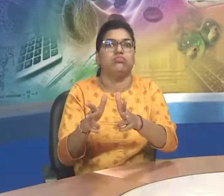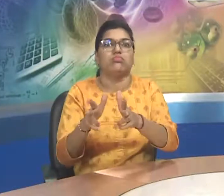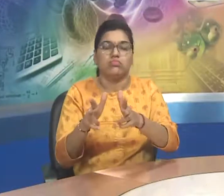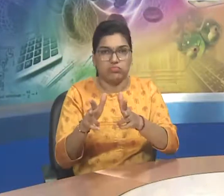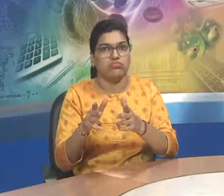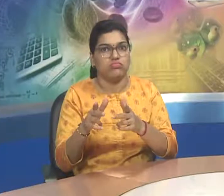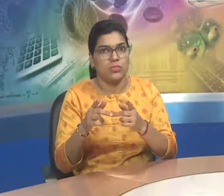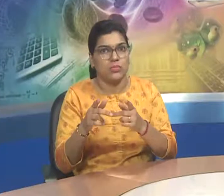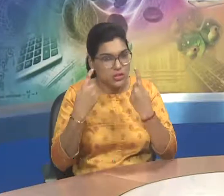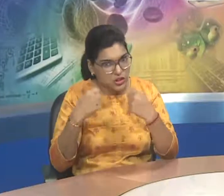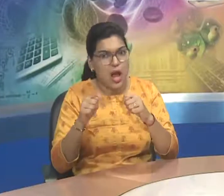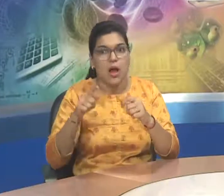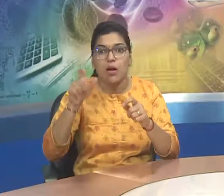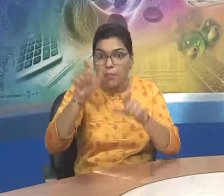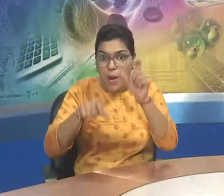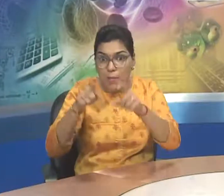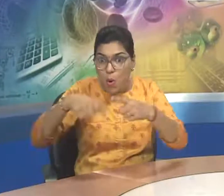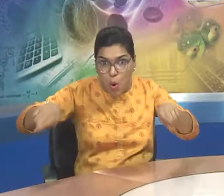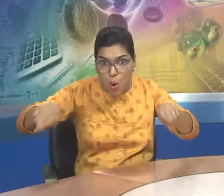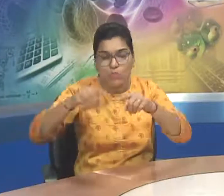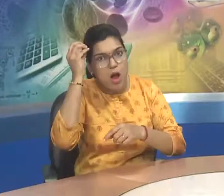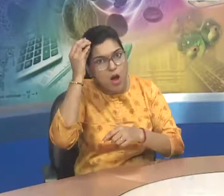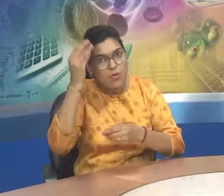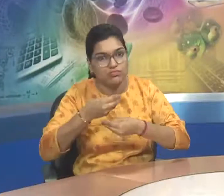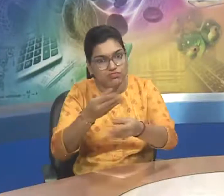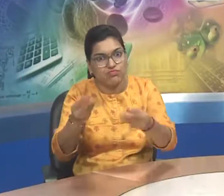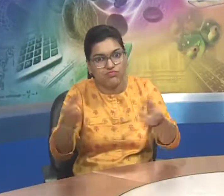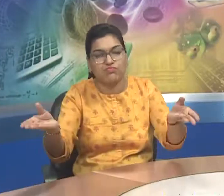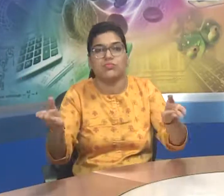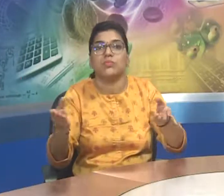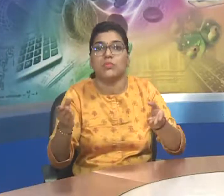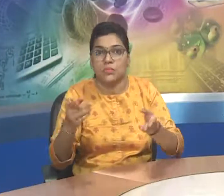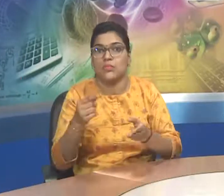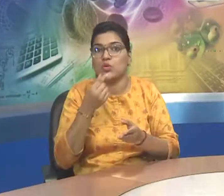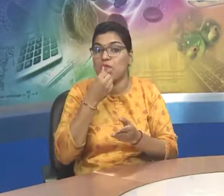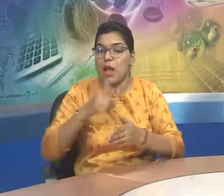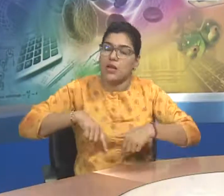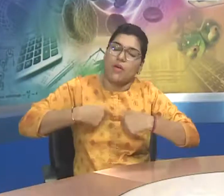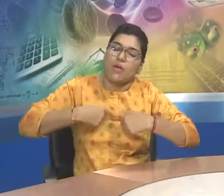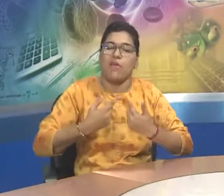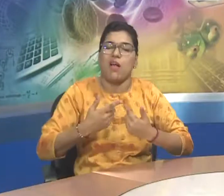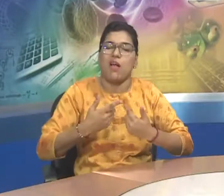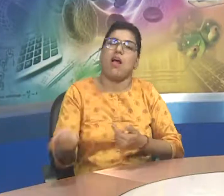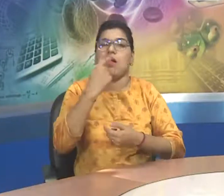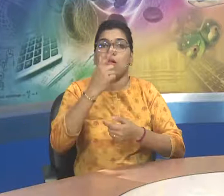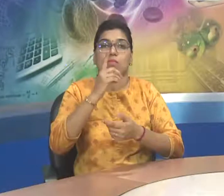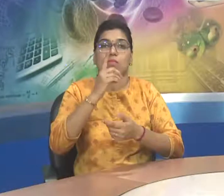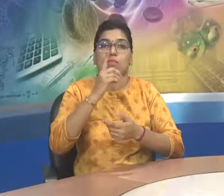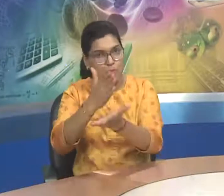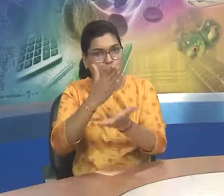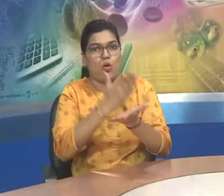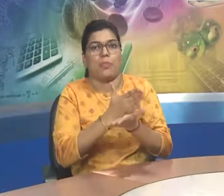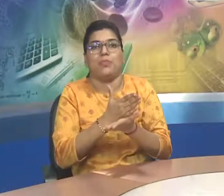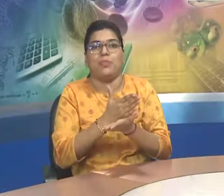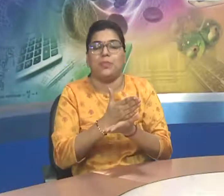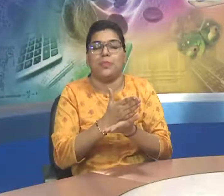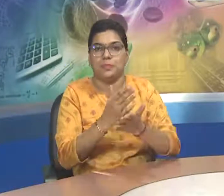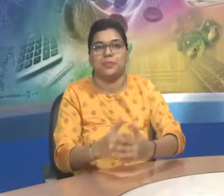because it affects the immunity of a person who